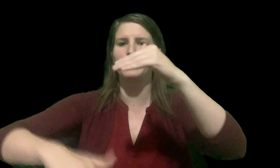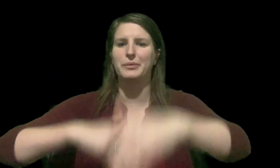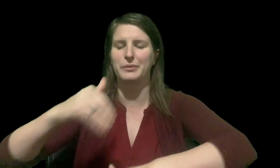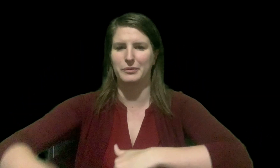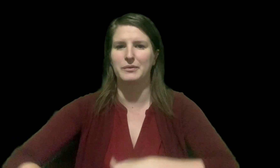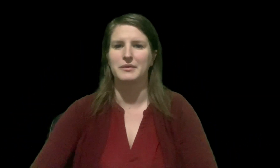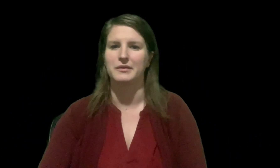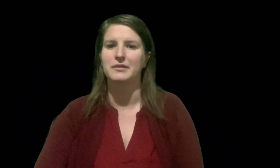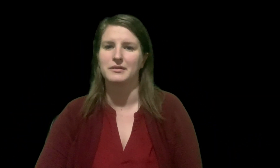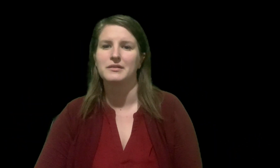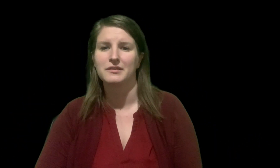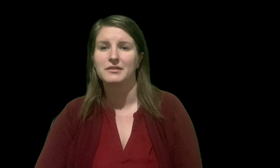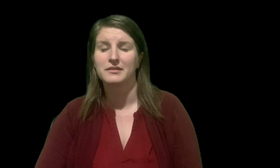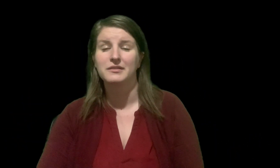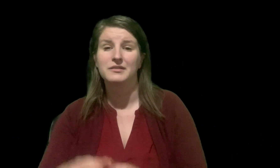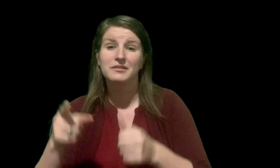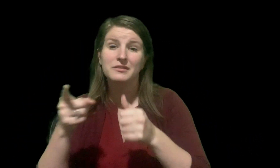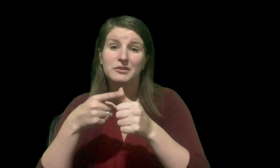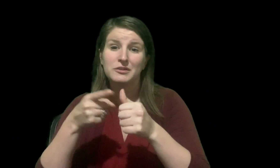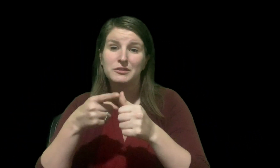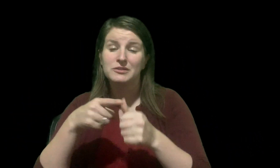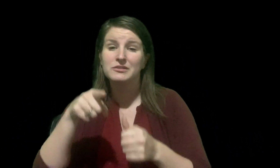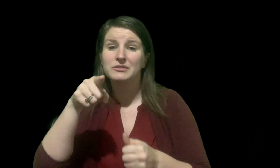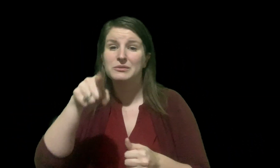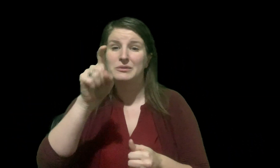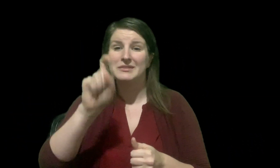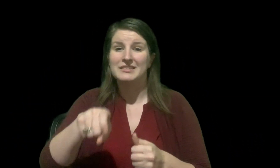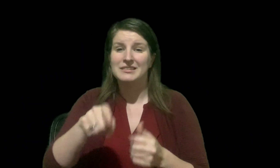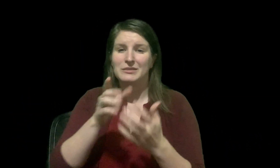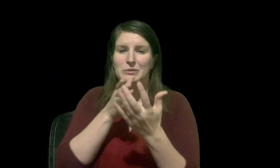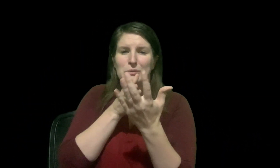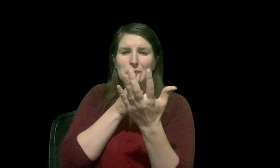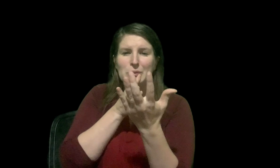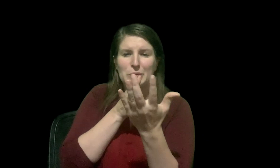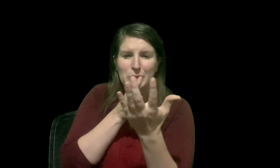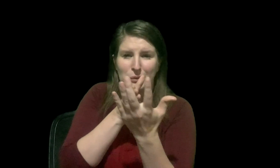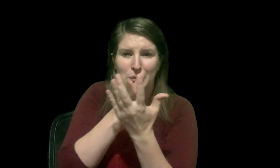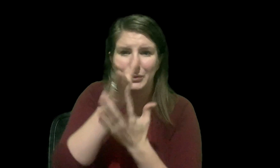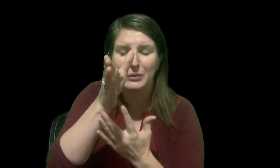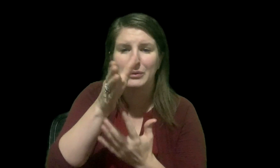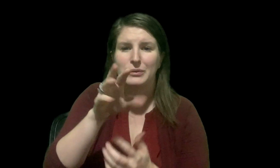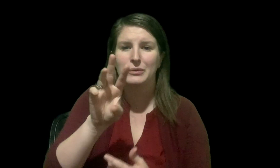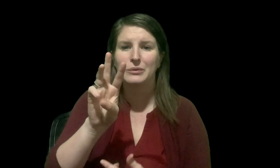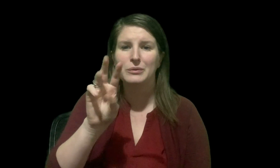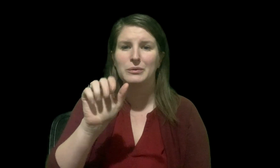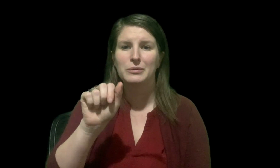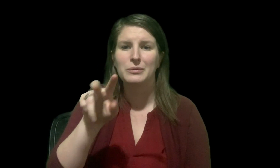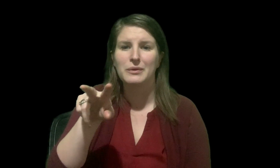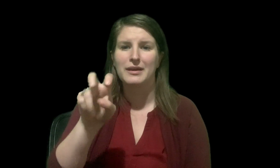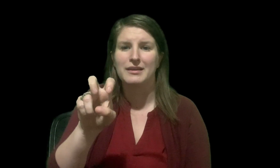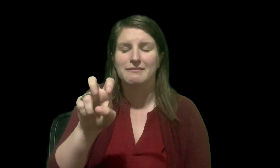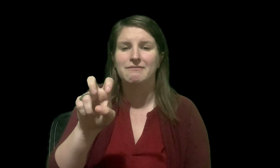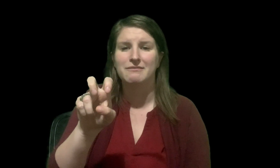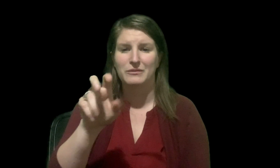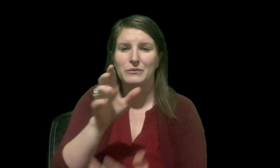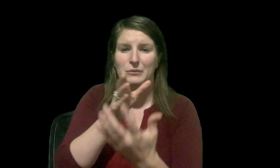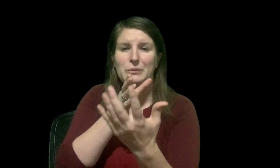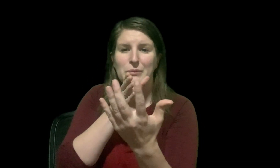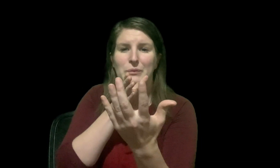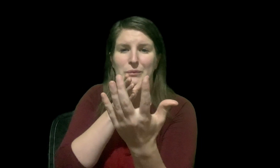But once you get past them, it becomes easier. And first thing that you need to do is to